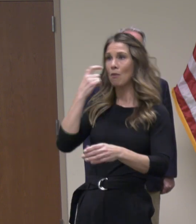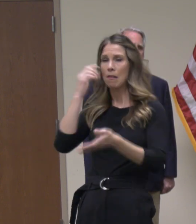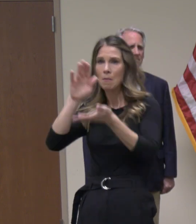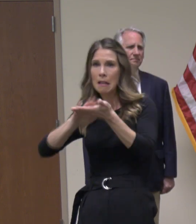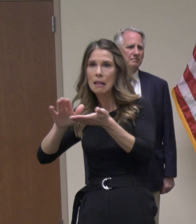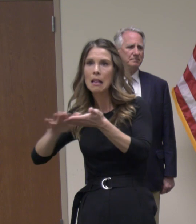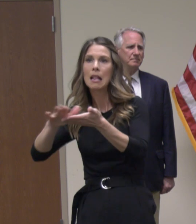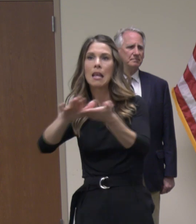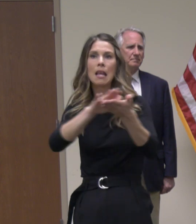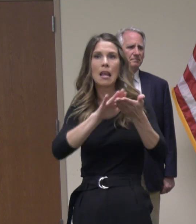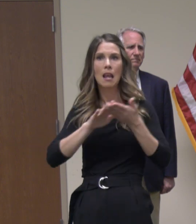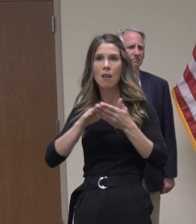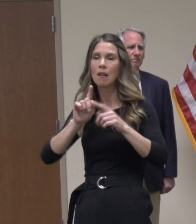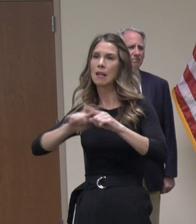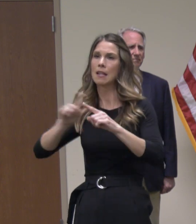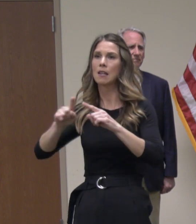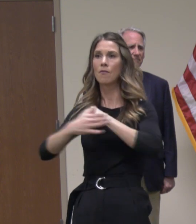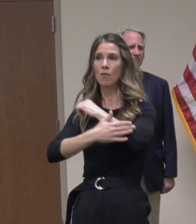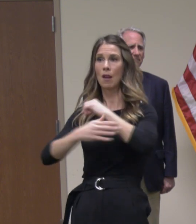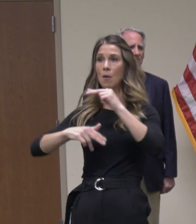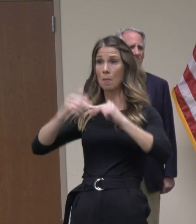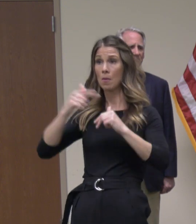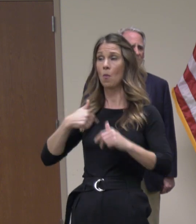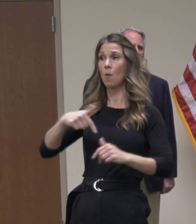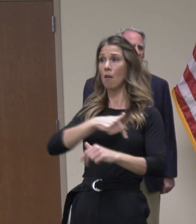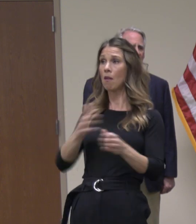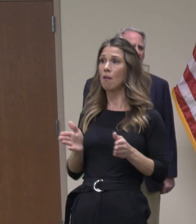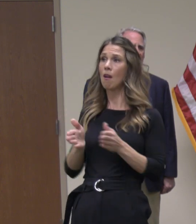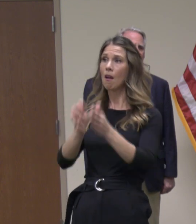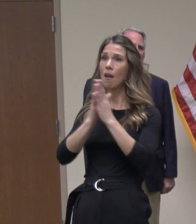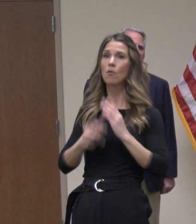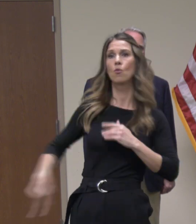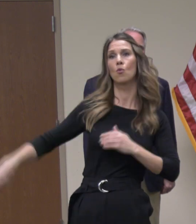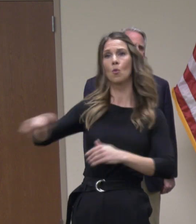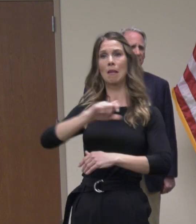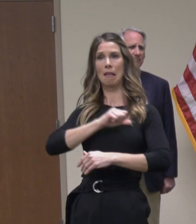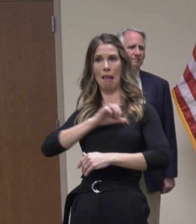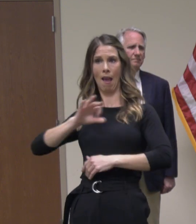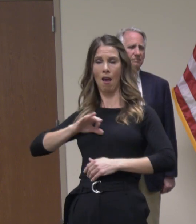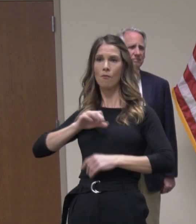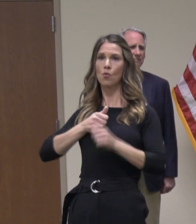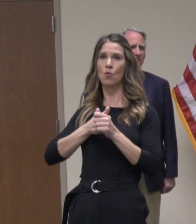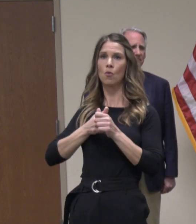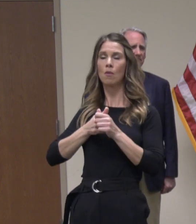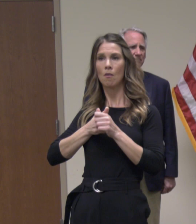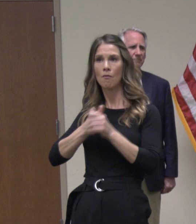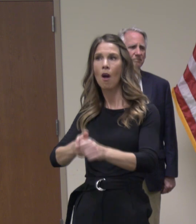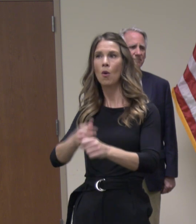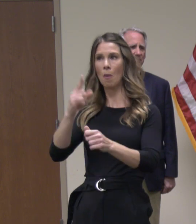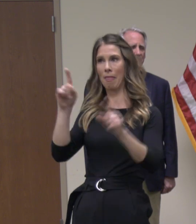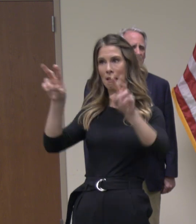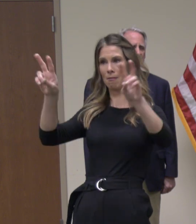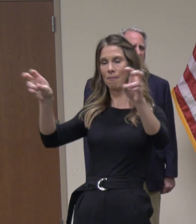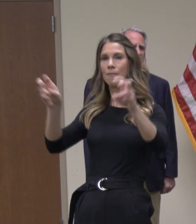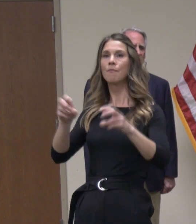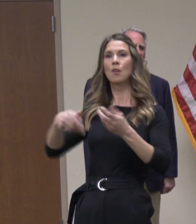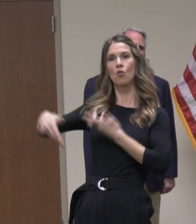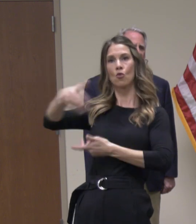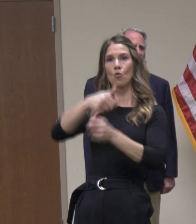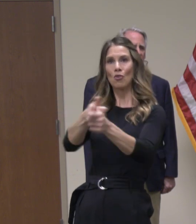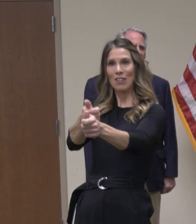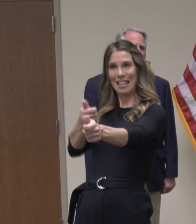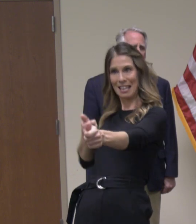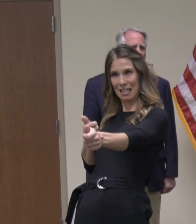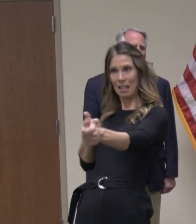and disinfecting at all county buildings and are encouraging staff to practice social distancing. And that has meant changing locations for